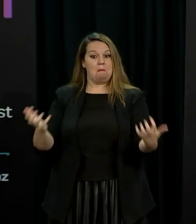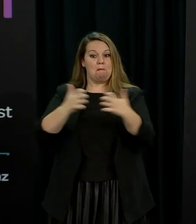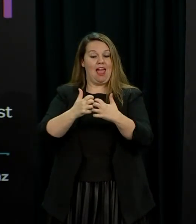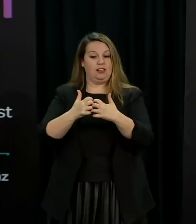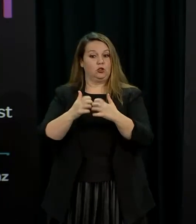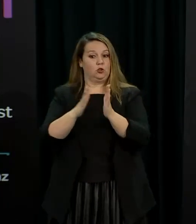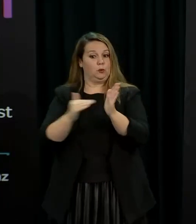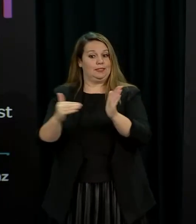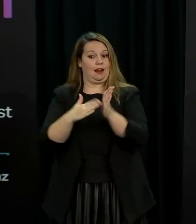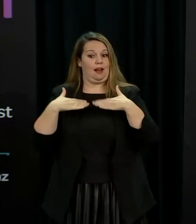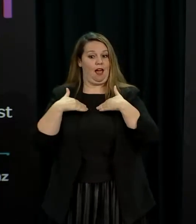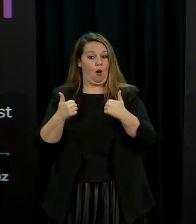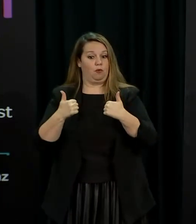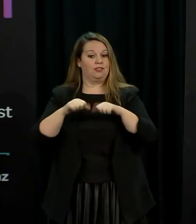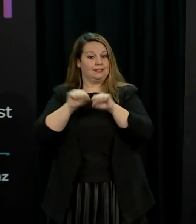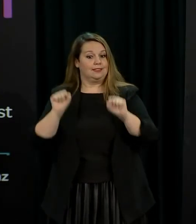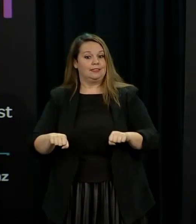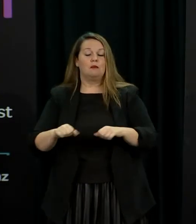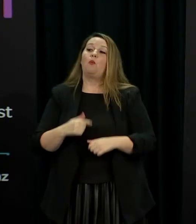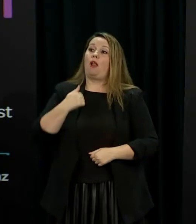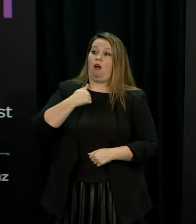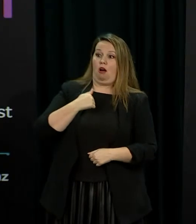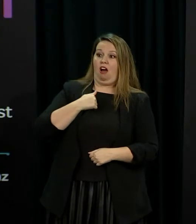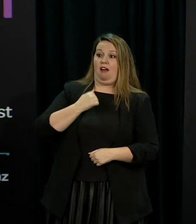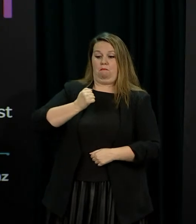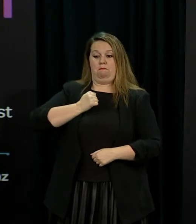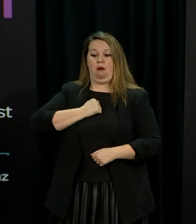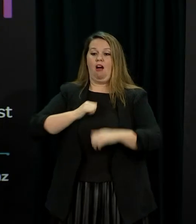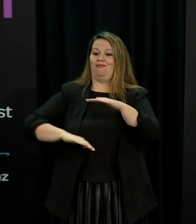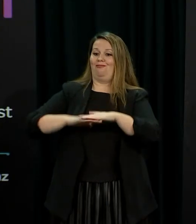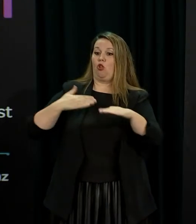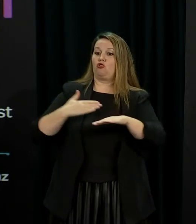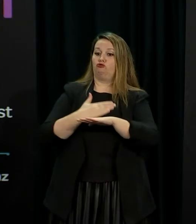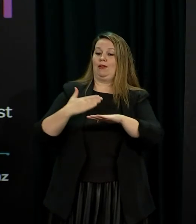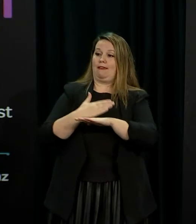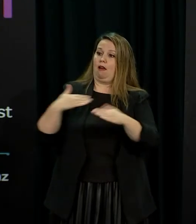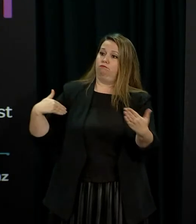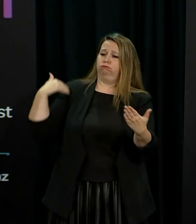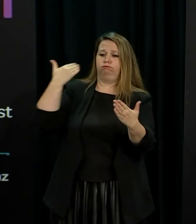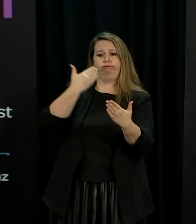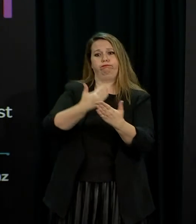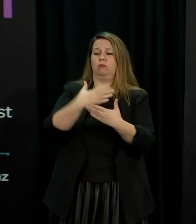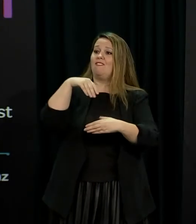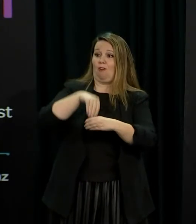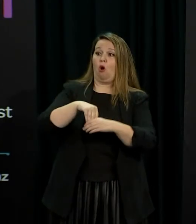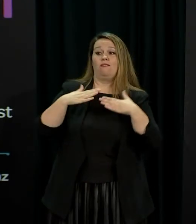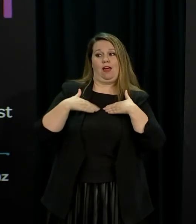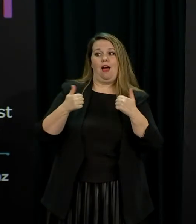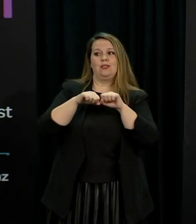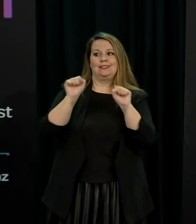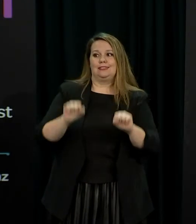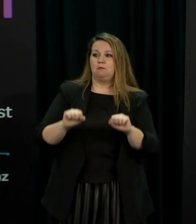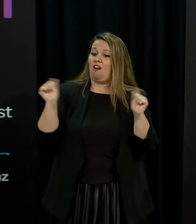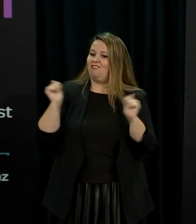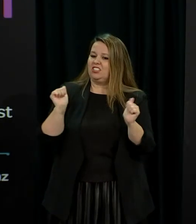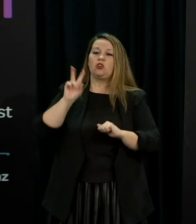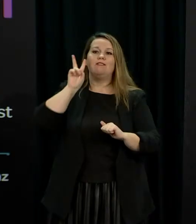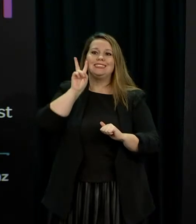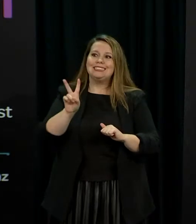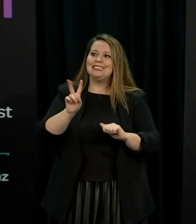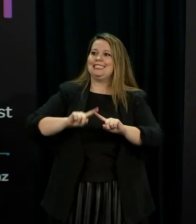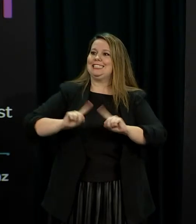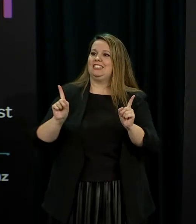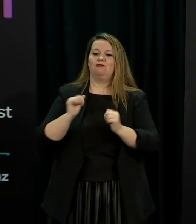the health system for a long time, all my career, and I've seen different structures. And the structure